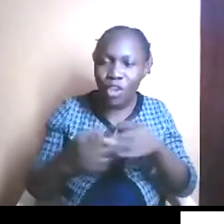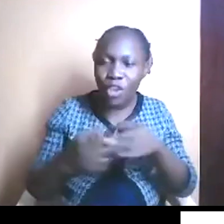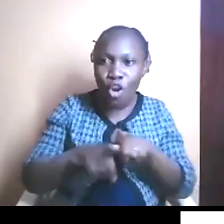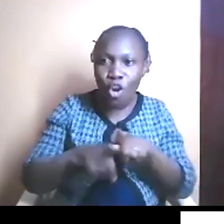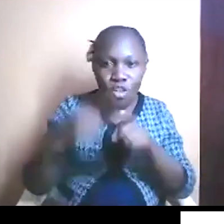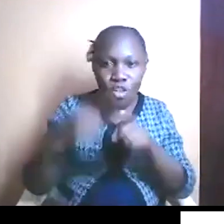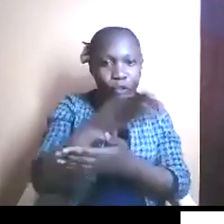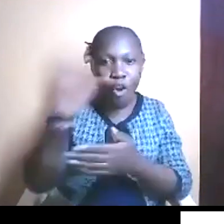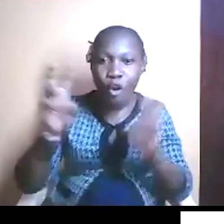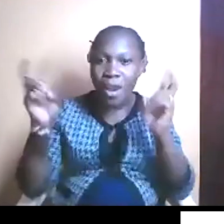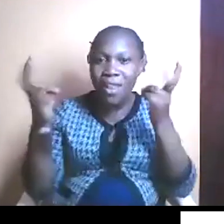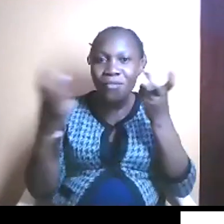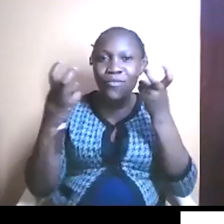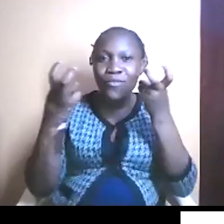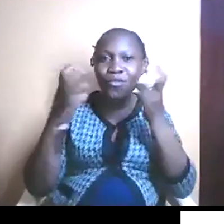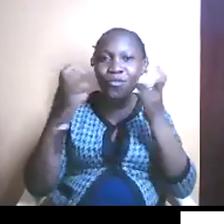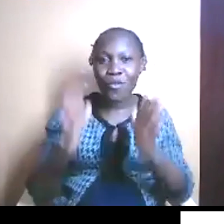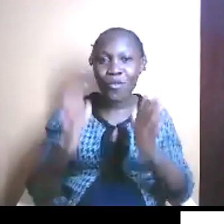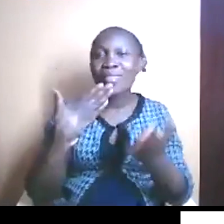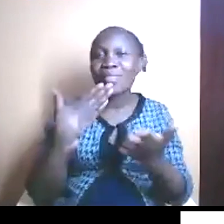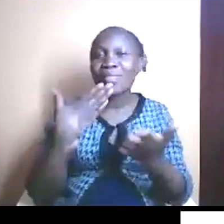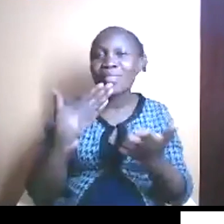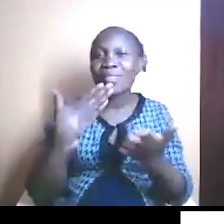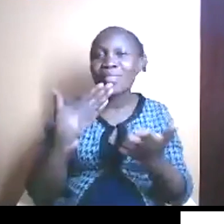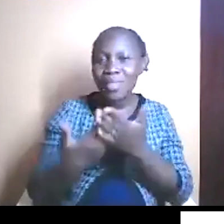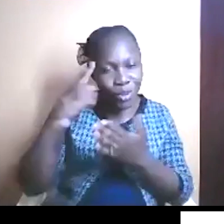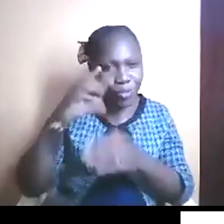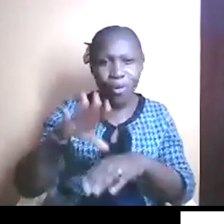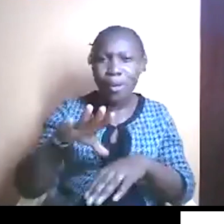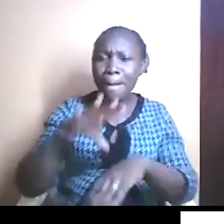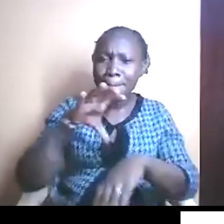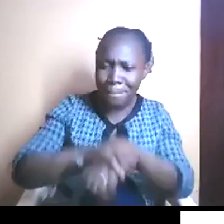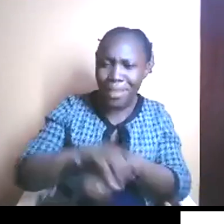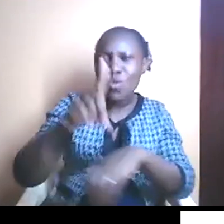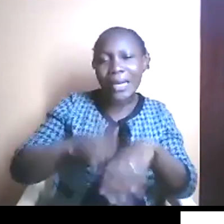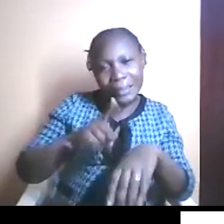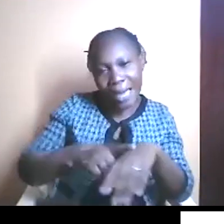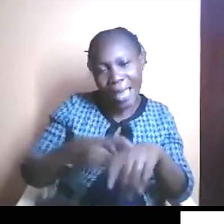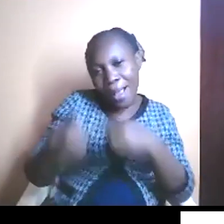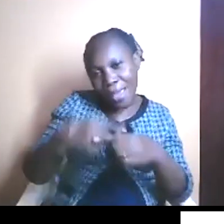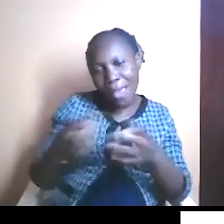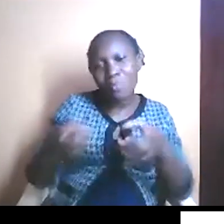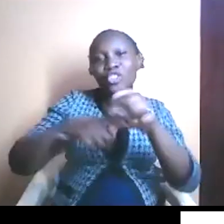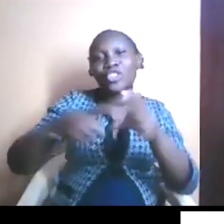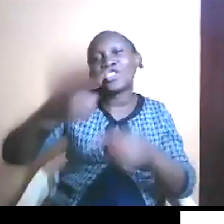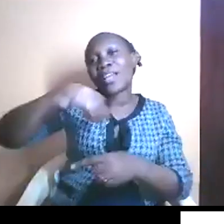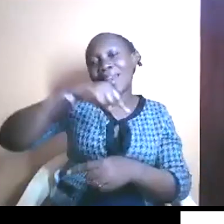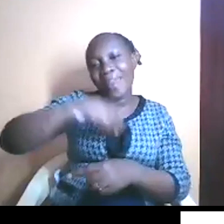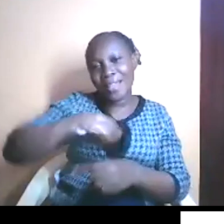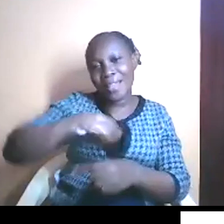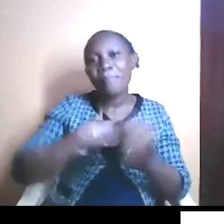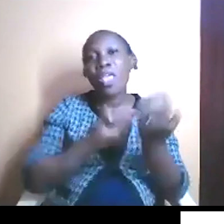you for sacrificing your Madaraka Day and being with us. And I hope you've learned something and you have left